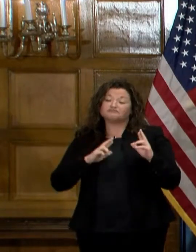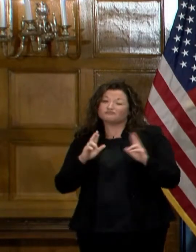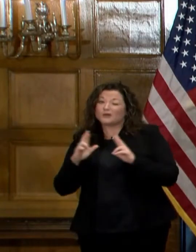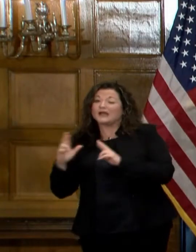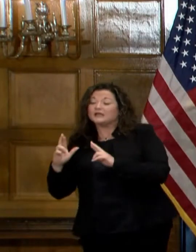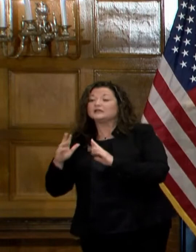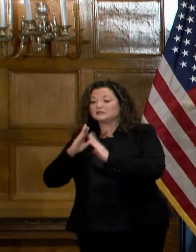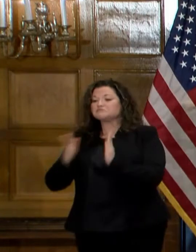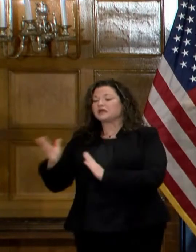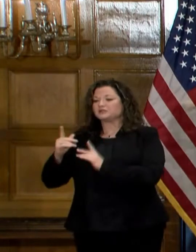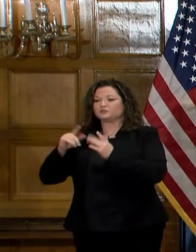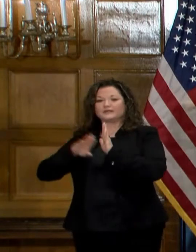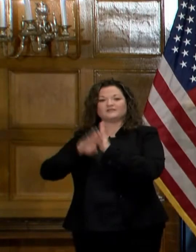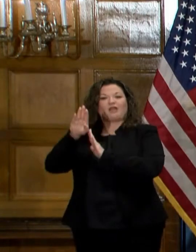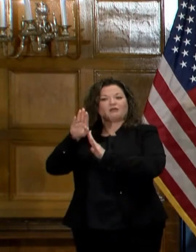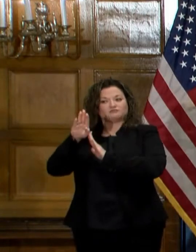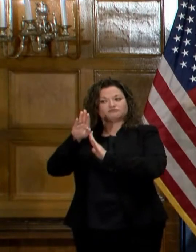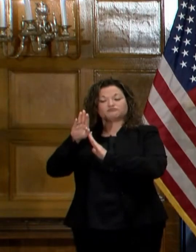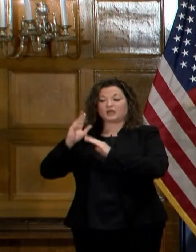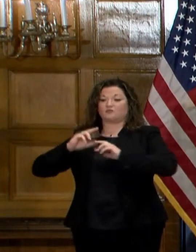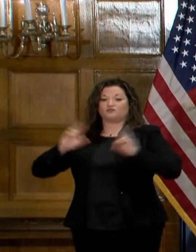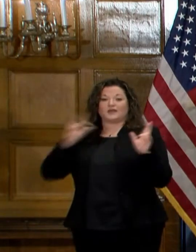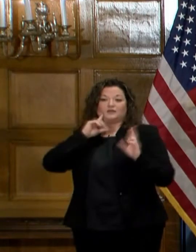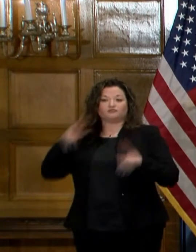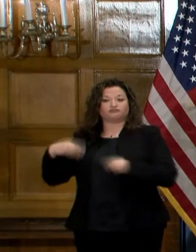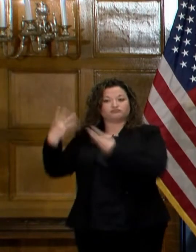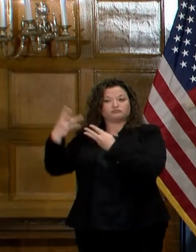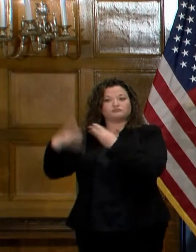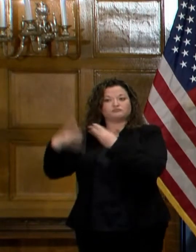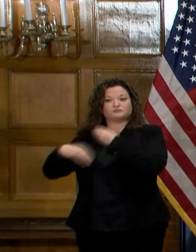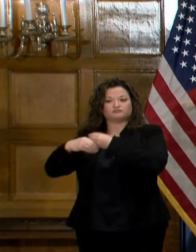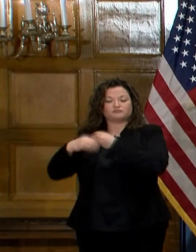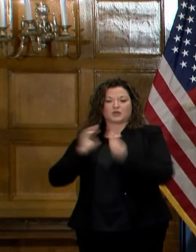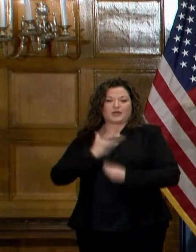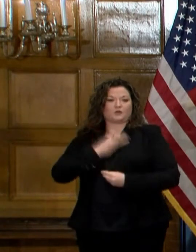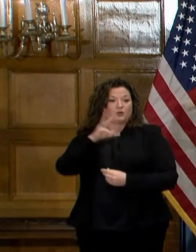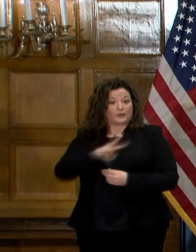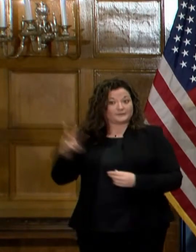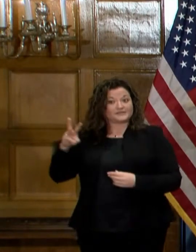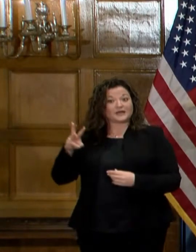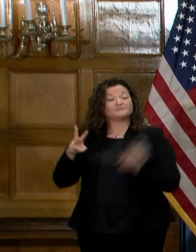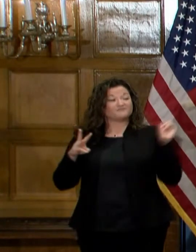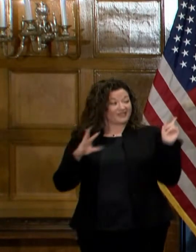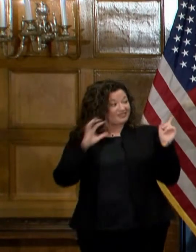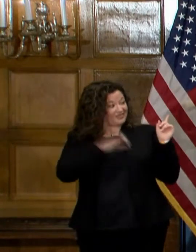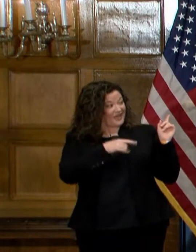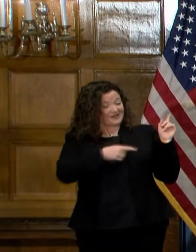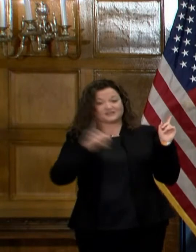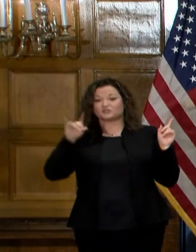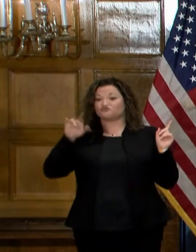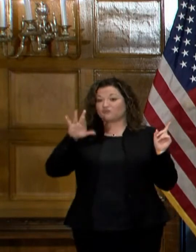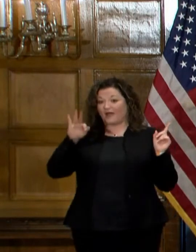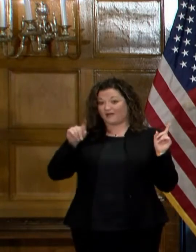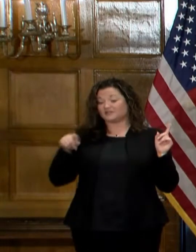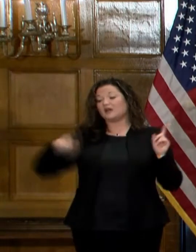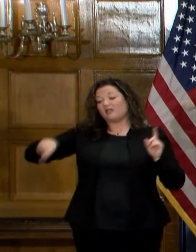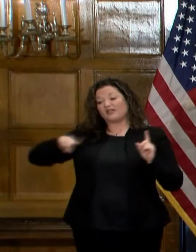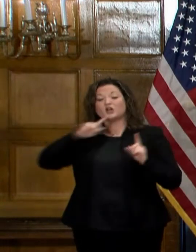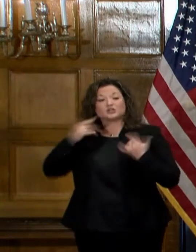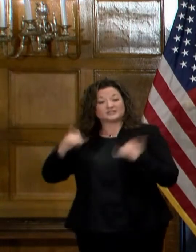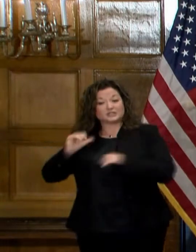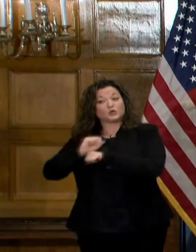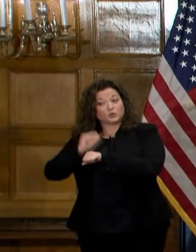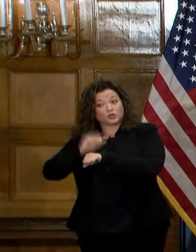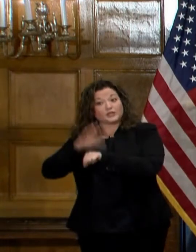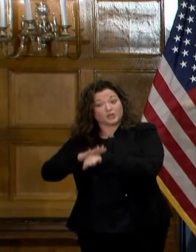will go on our website, and this is a draft of it that they're continuing to work on, but we expect that to be